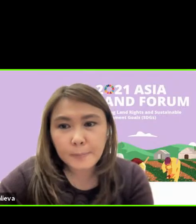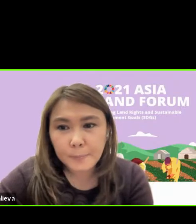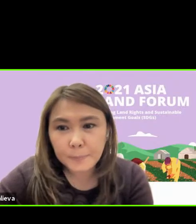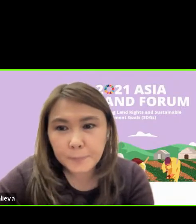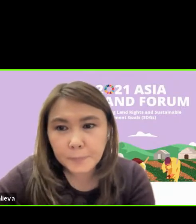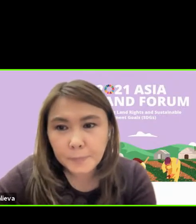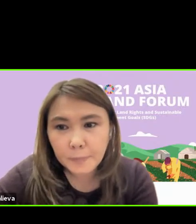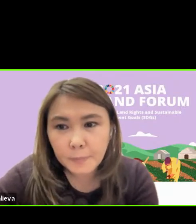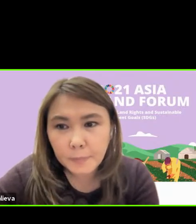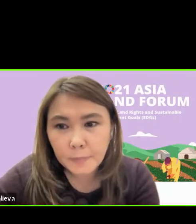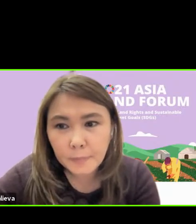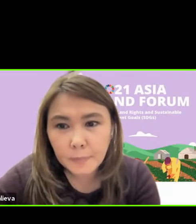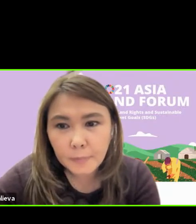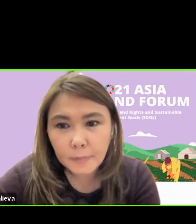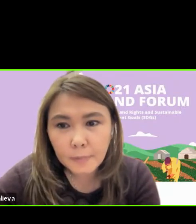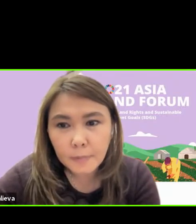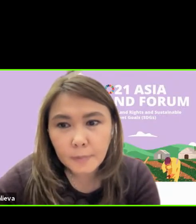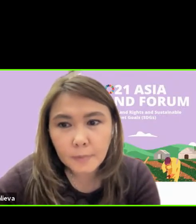please.